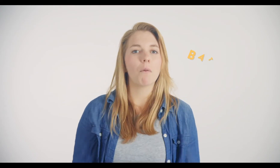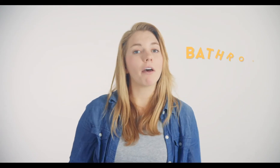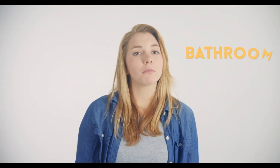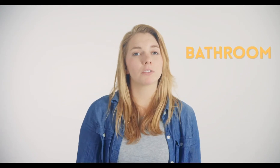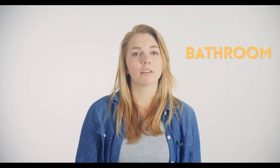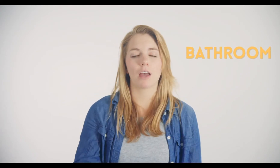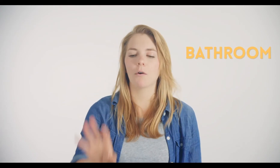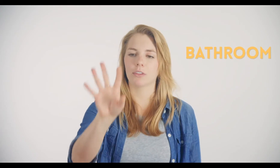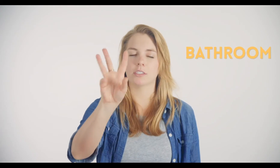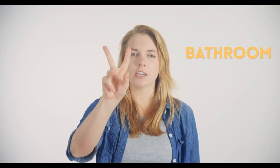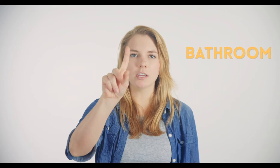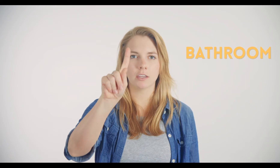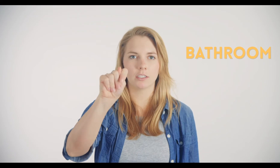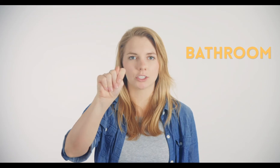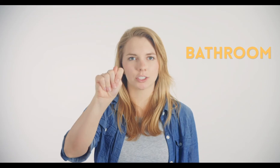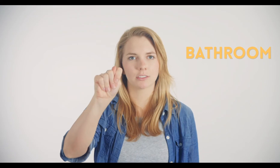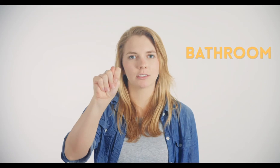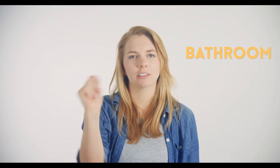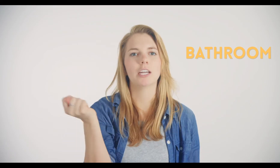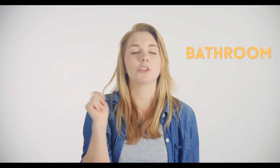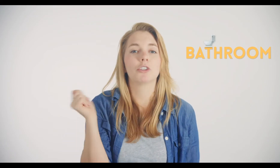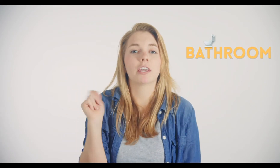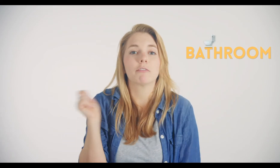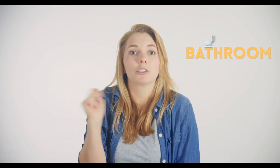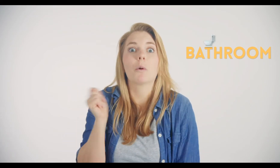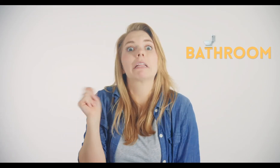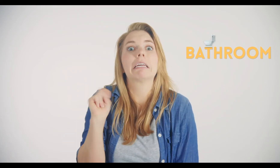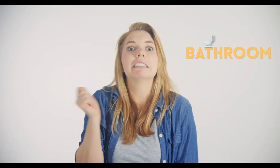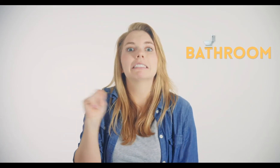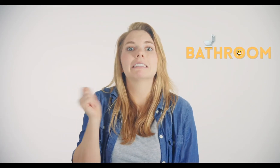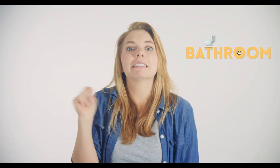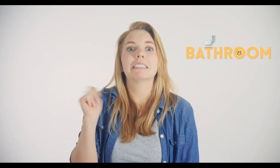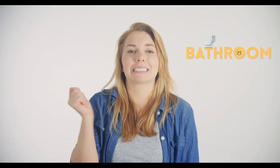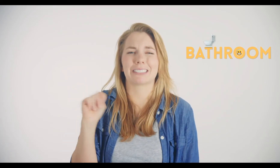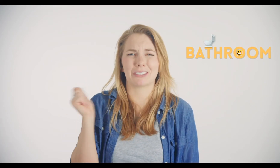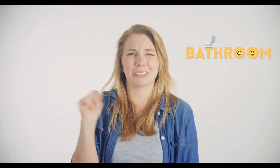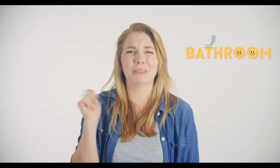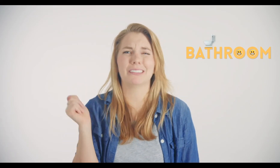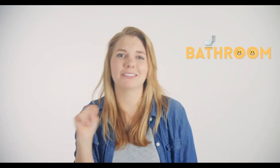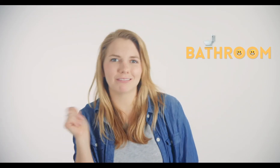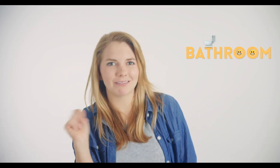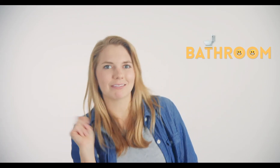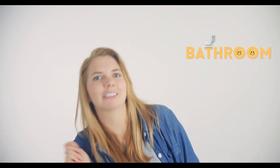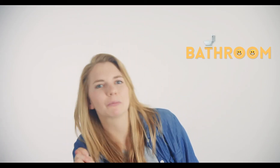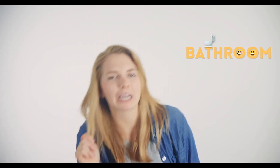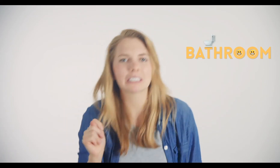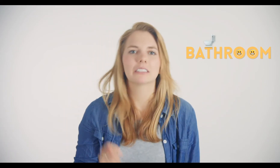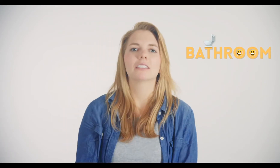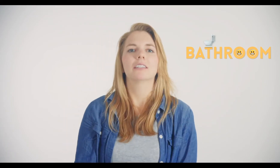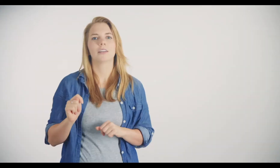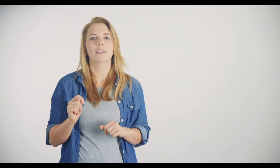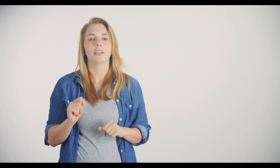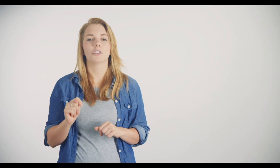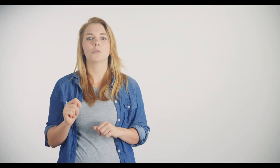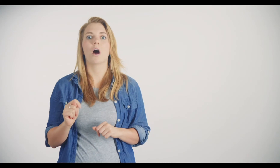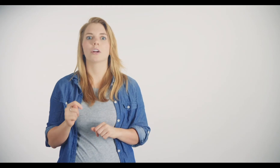Bathroom starts out with a T, and you shake it for toilet. I gotta go to the bathroom. Really bad. Let's do